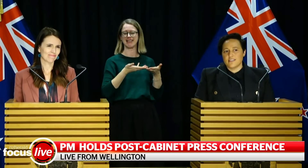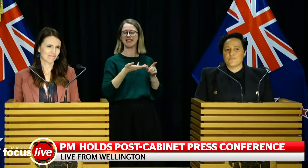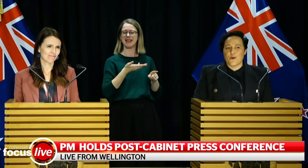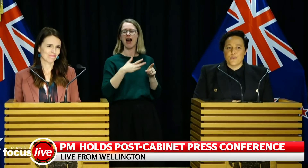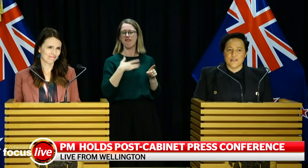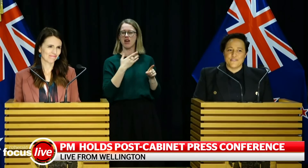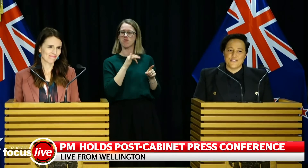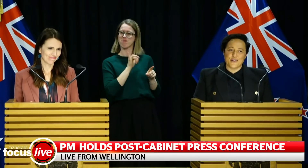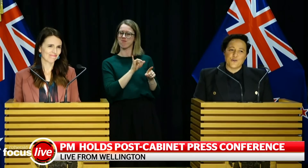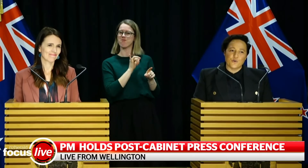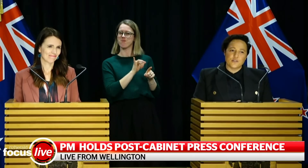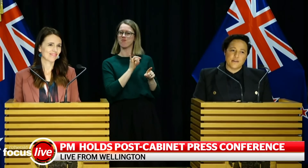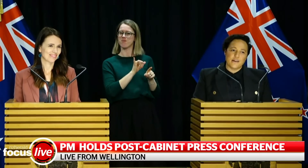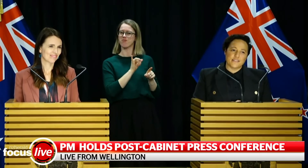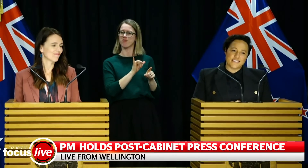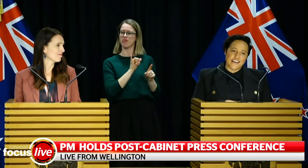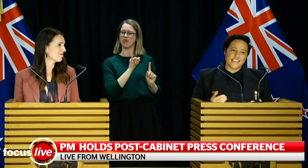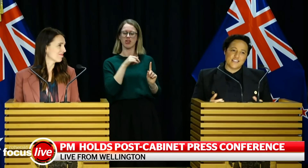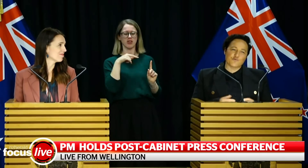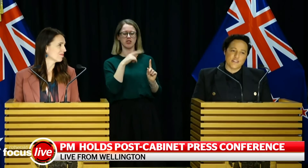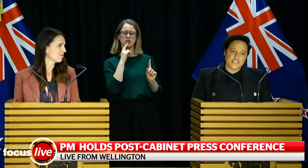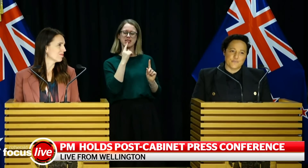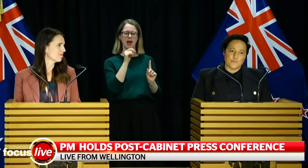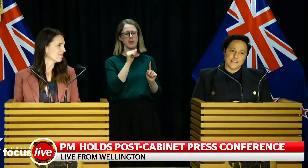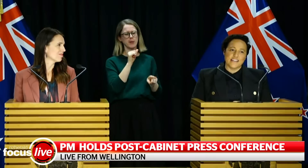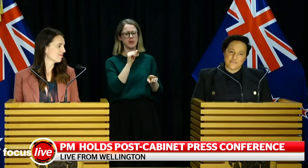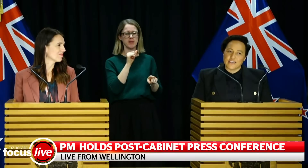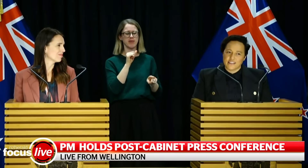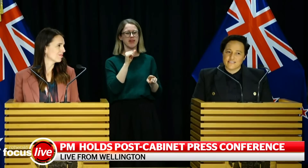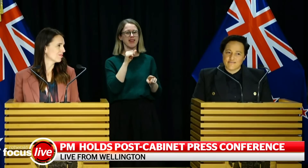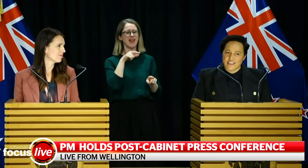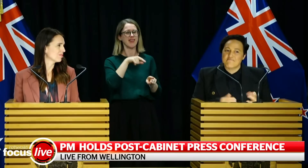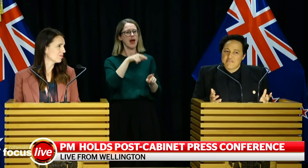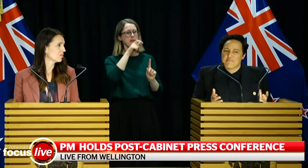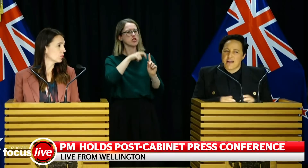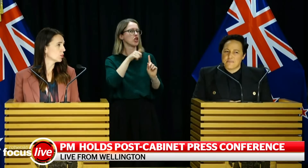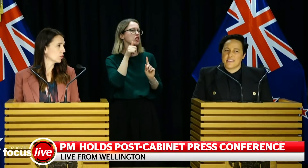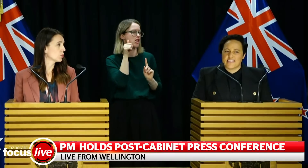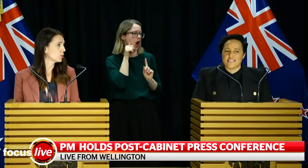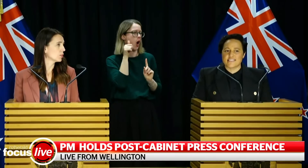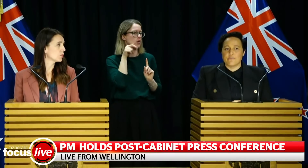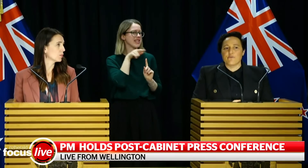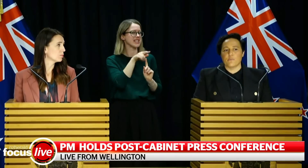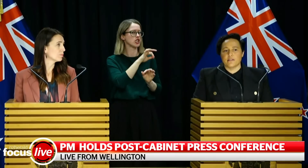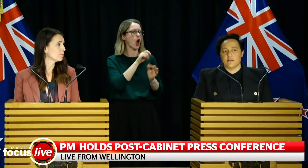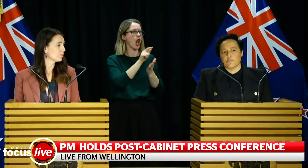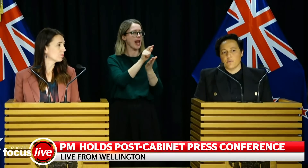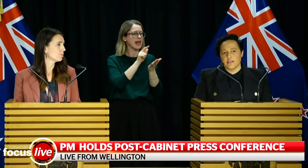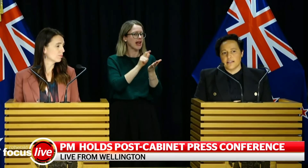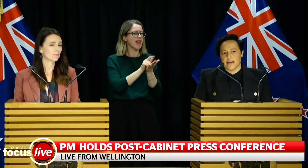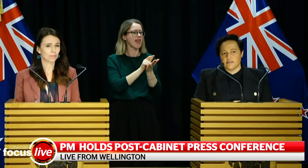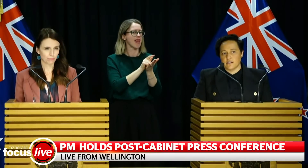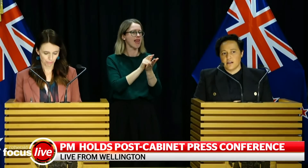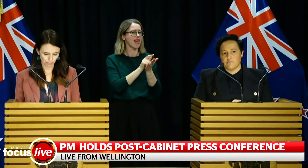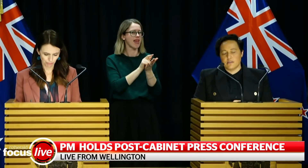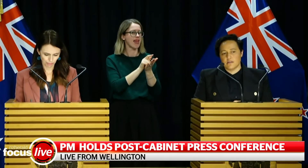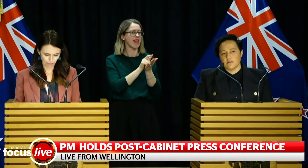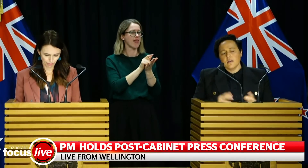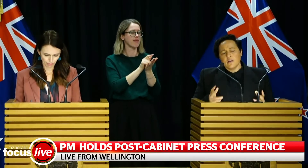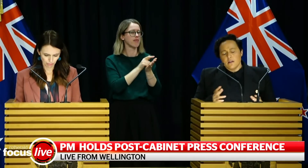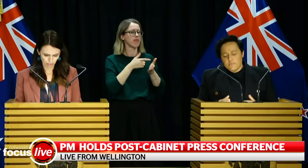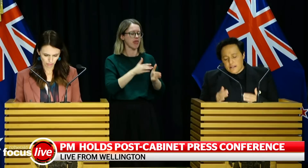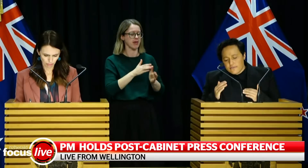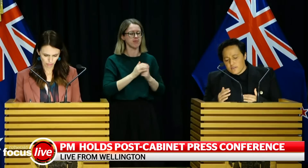think that there's probably fair call to be able to say that there's reasonable belief that maybe that this has come from an improperly gained